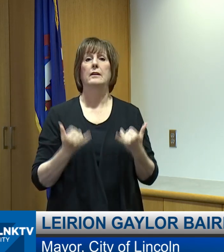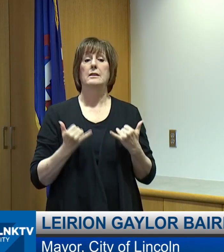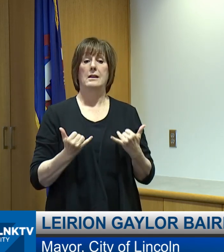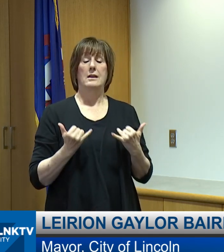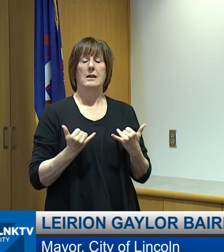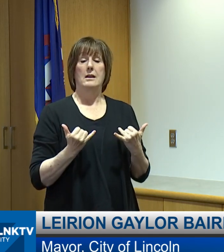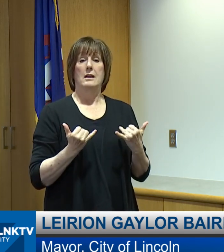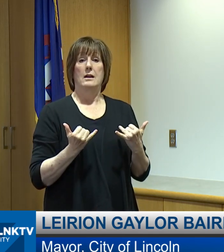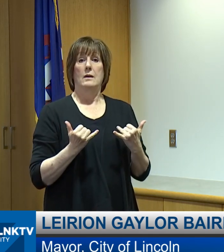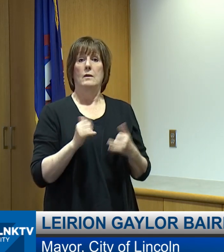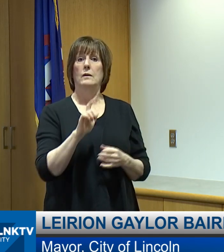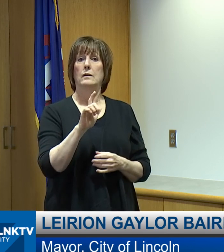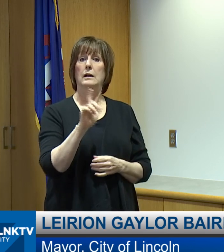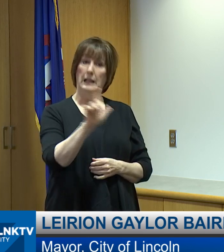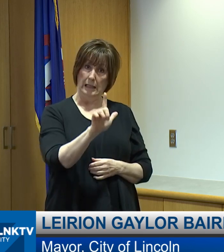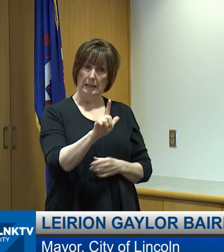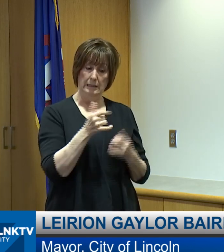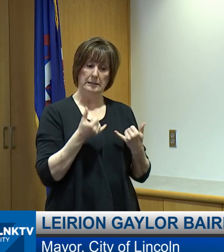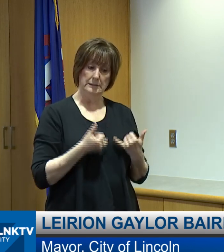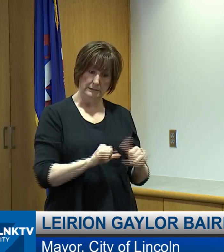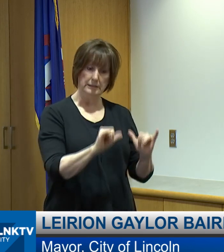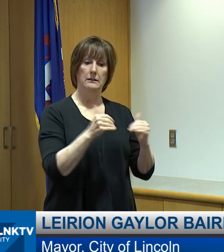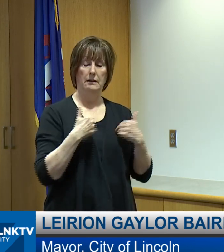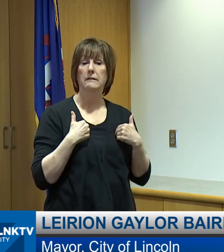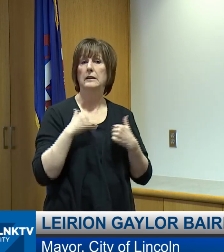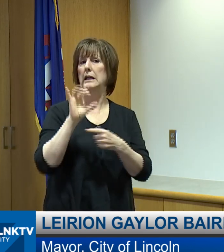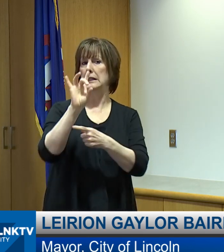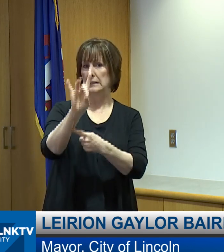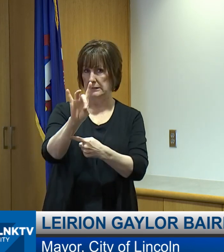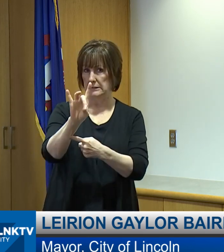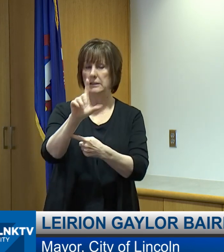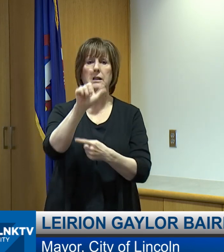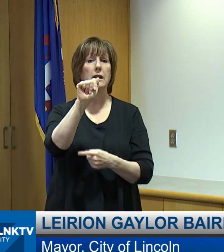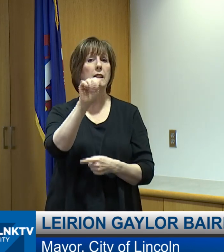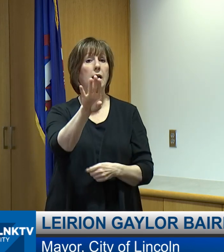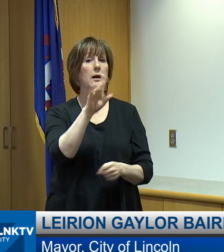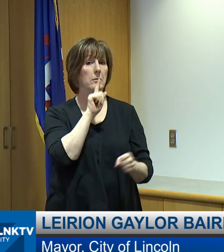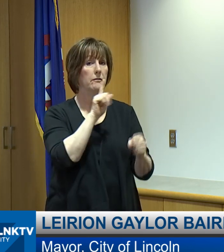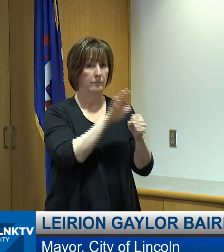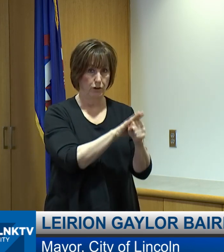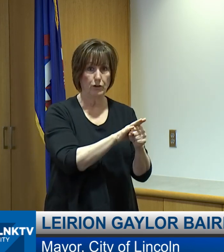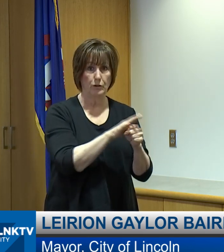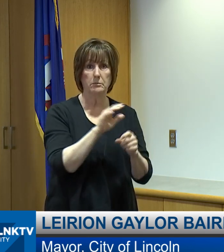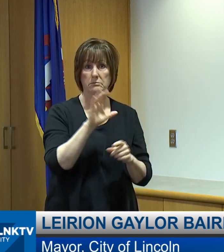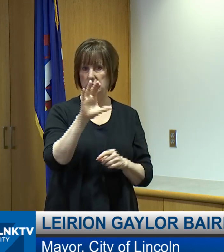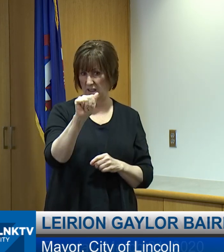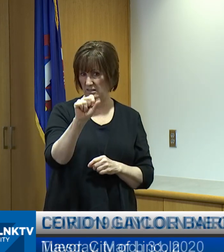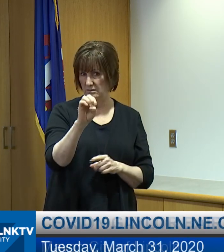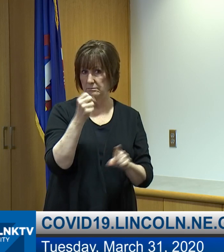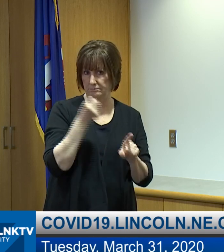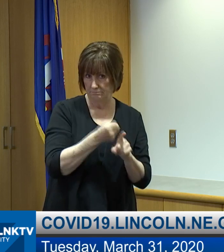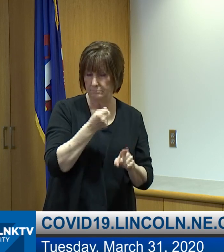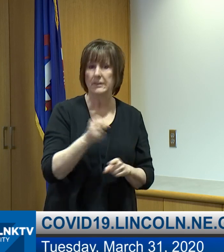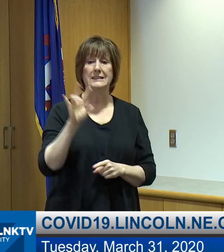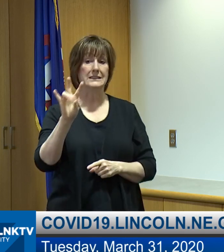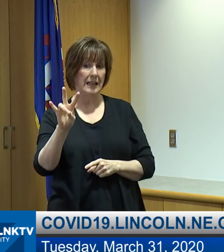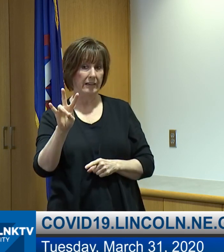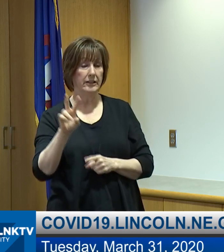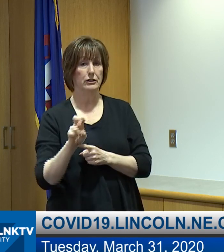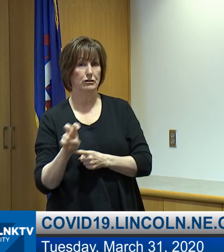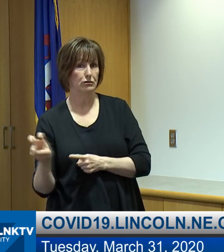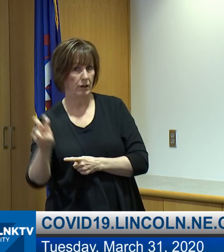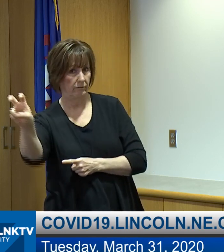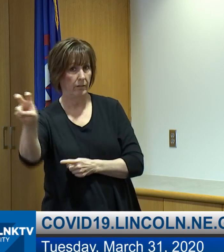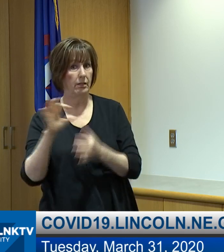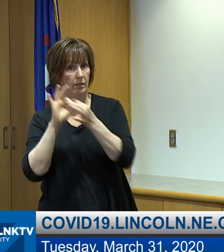At this time, Lincoln continues to have 8 lab-confirmed cases of COVID-19. 7 of those are